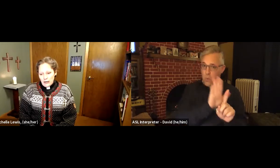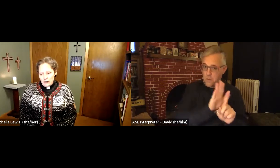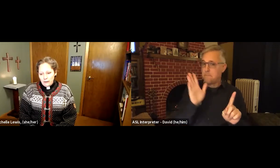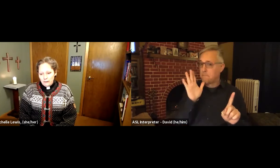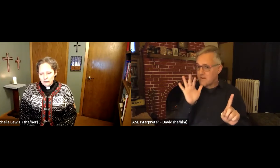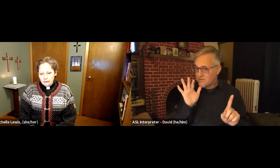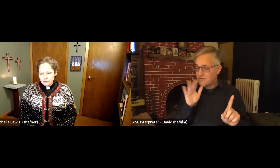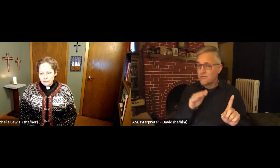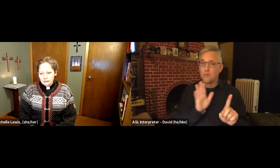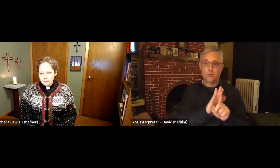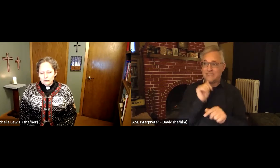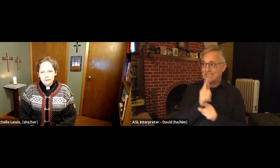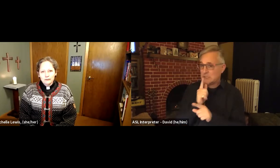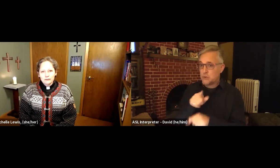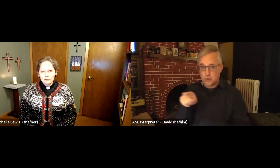experience now,